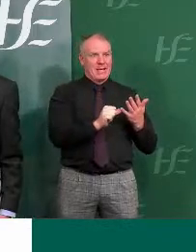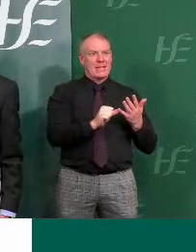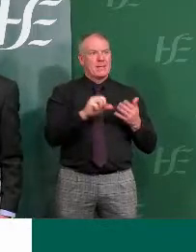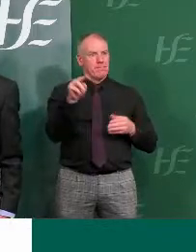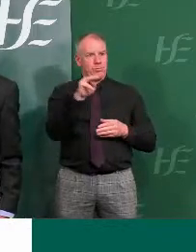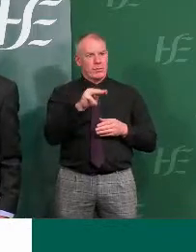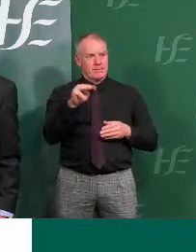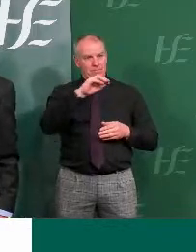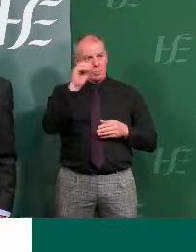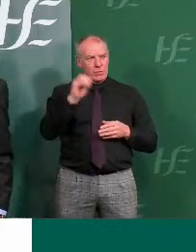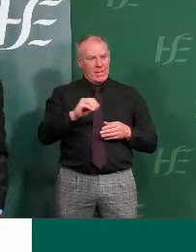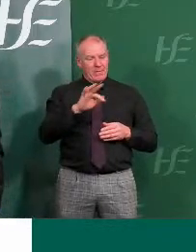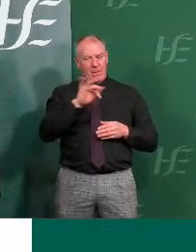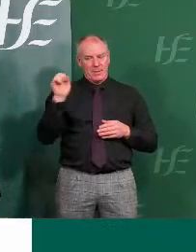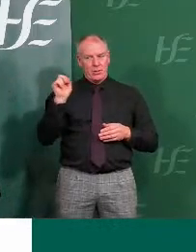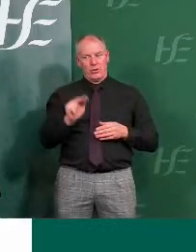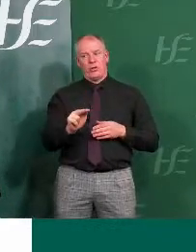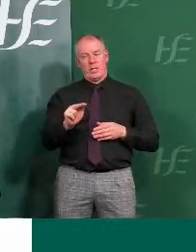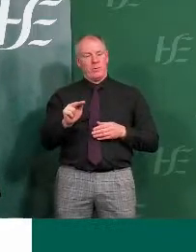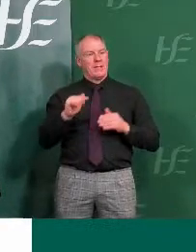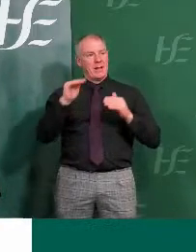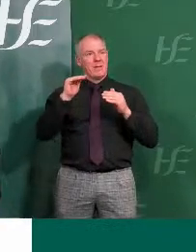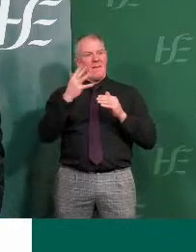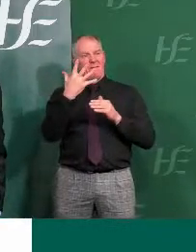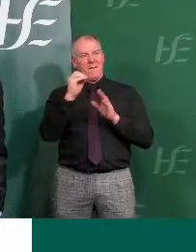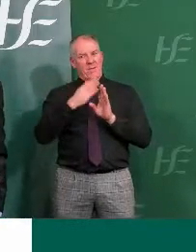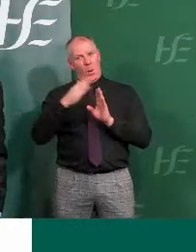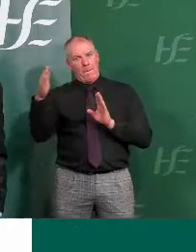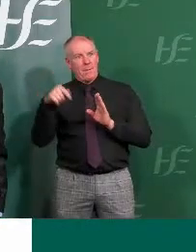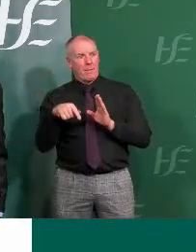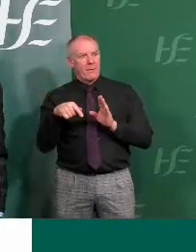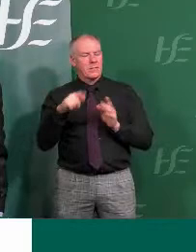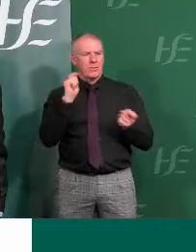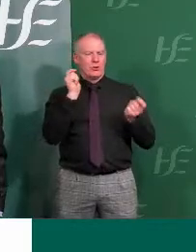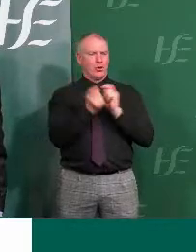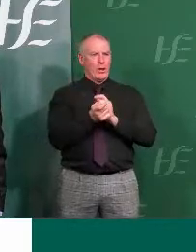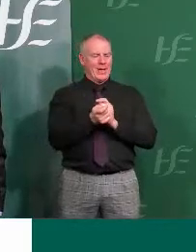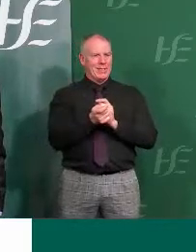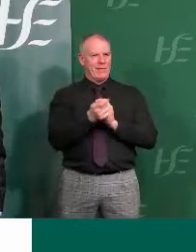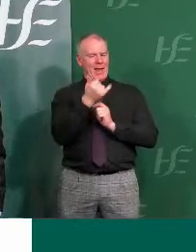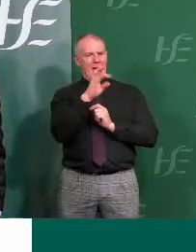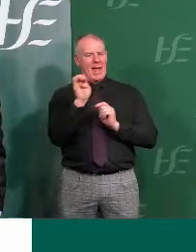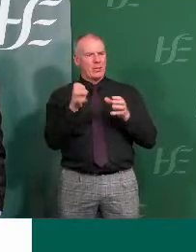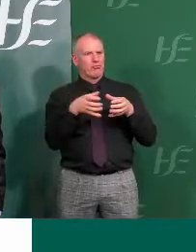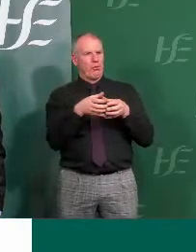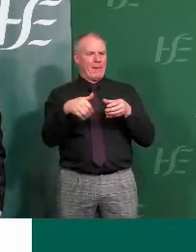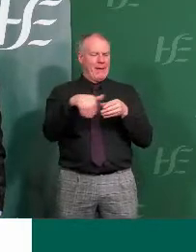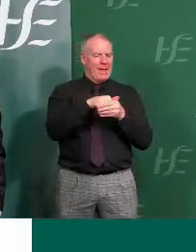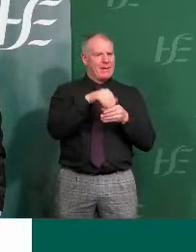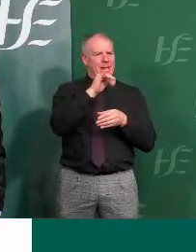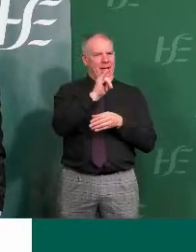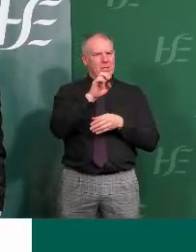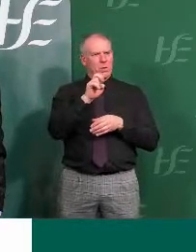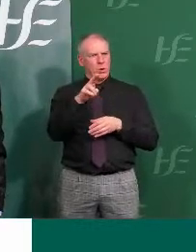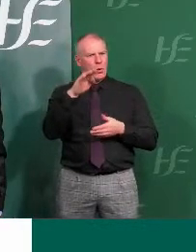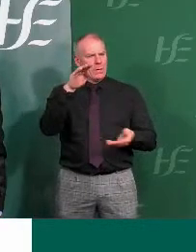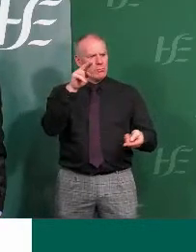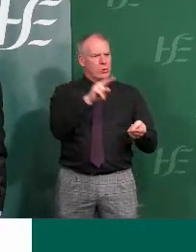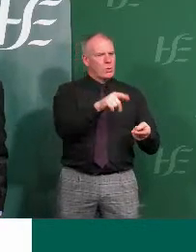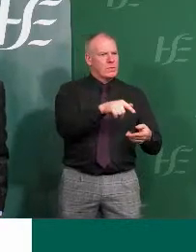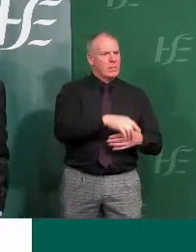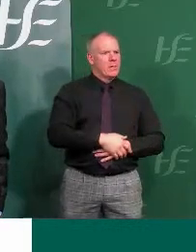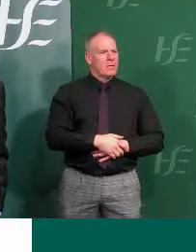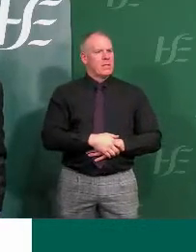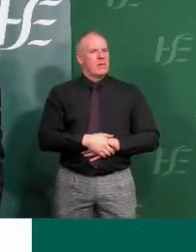patients in January. So that's a left shift in terms of age for the age profile of patients in ICU. And